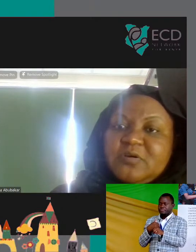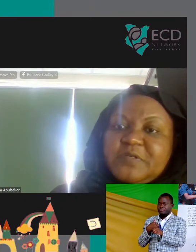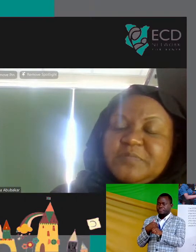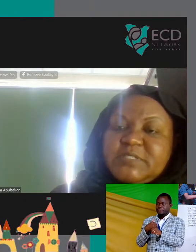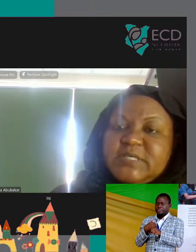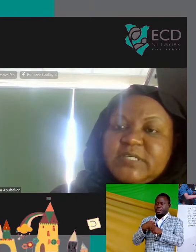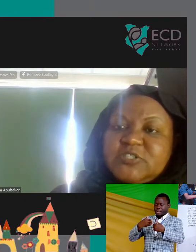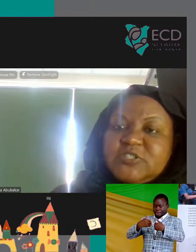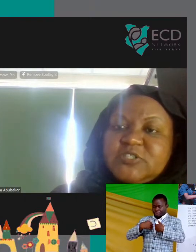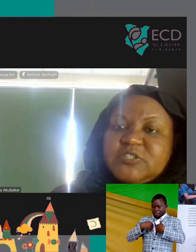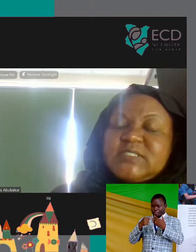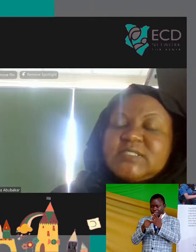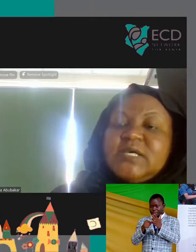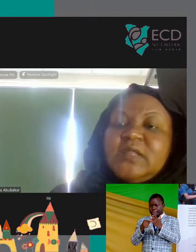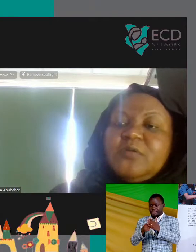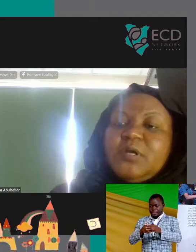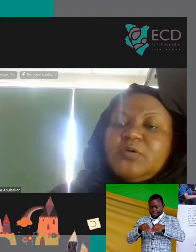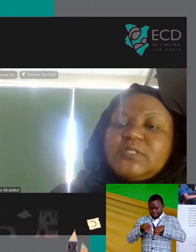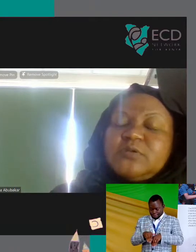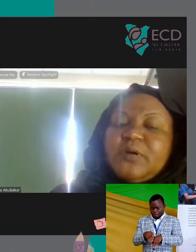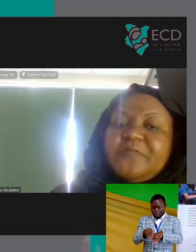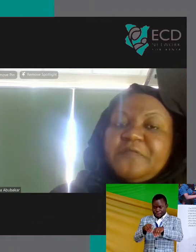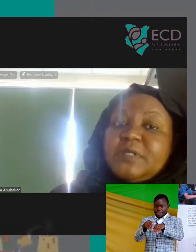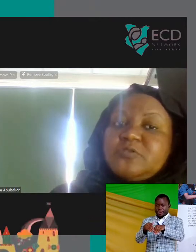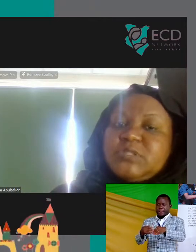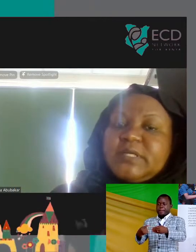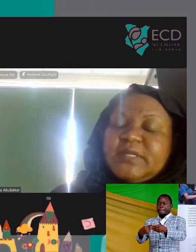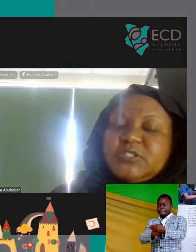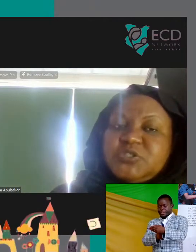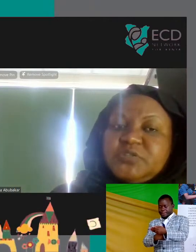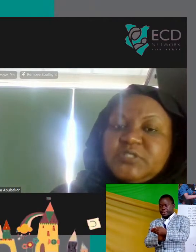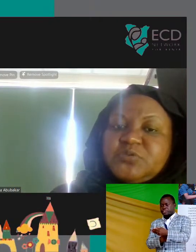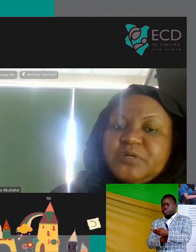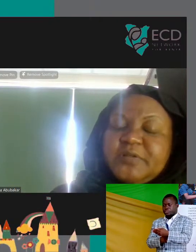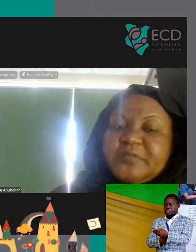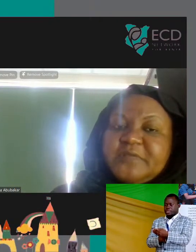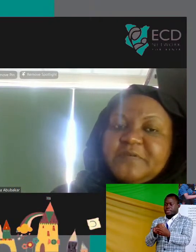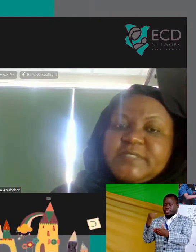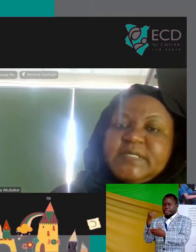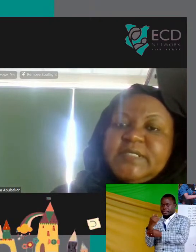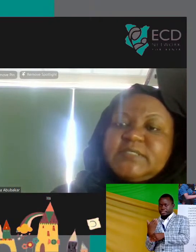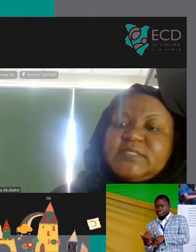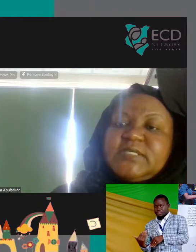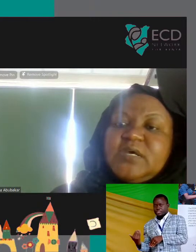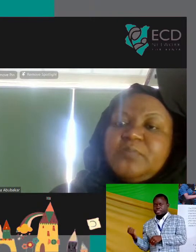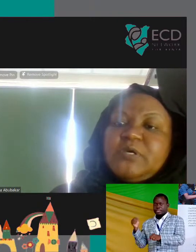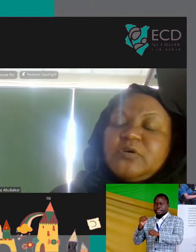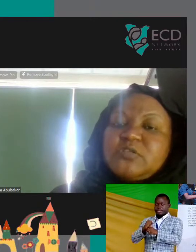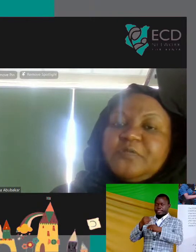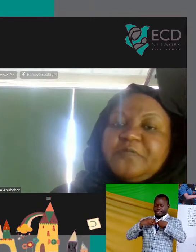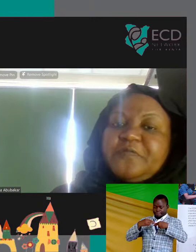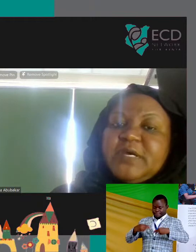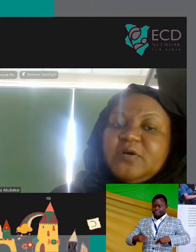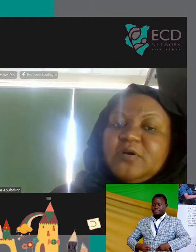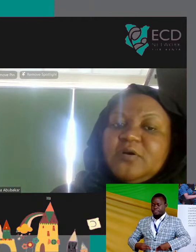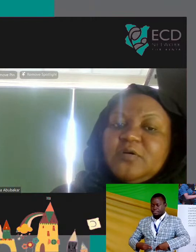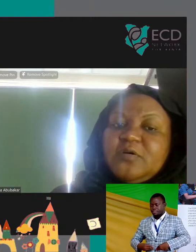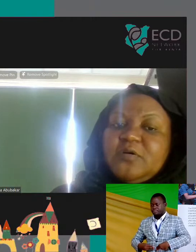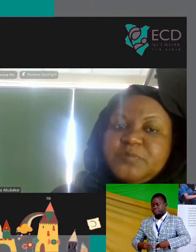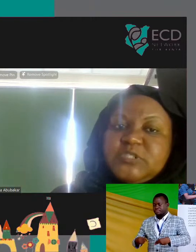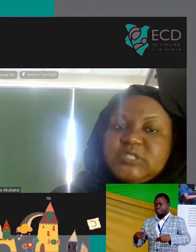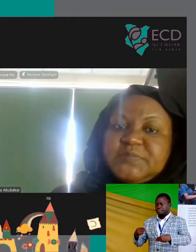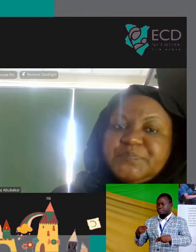the COVID mitigation measures? They were afraid to take their children to healthcare facilities because of fear